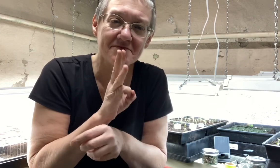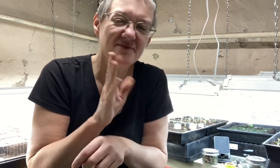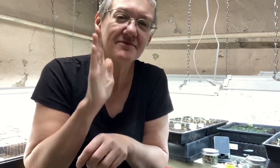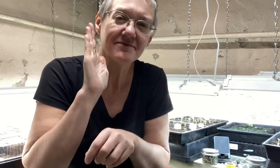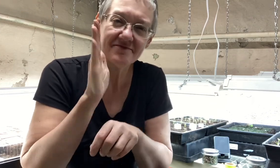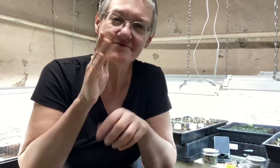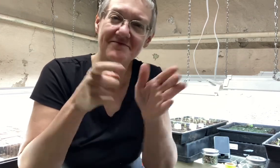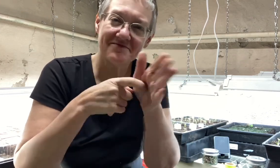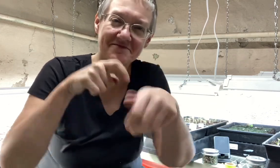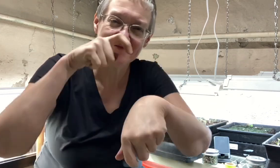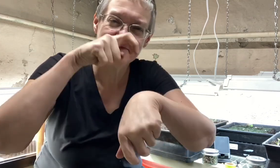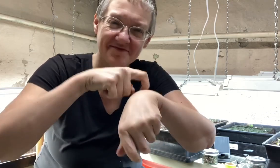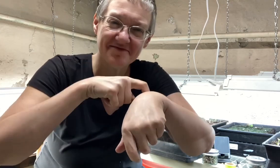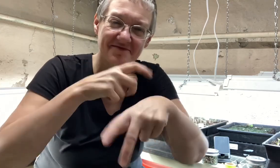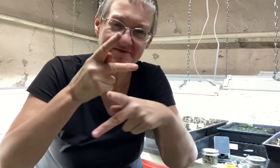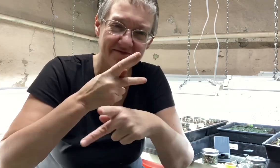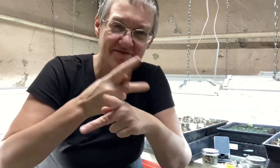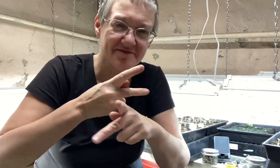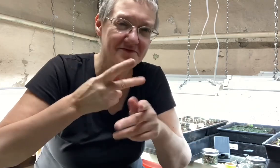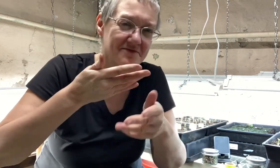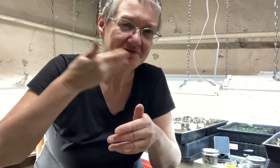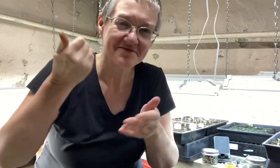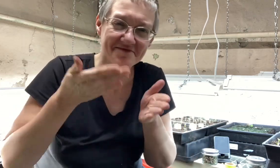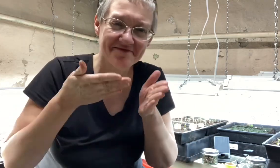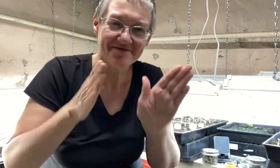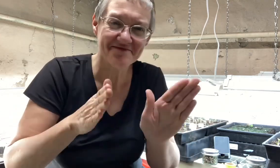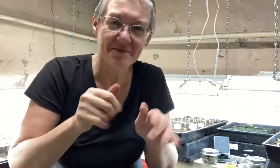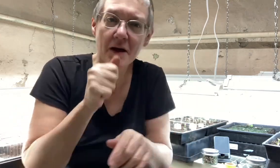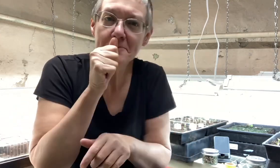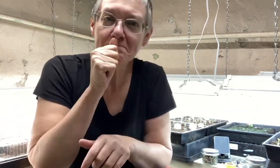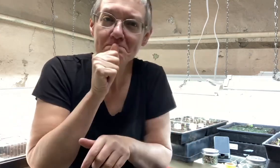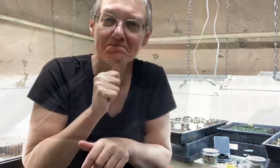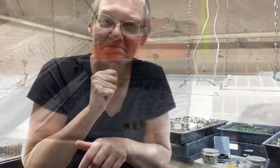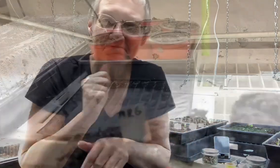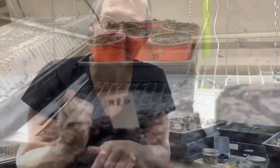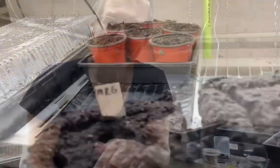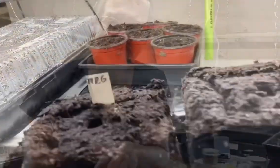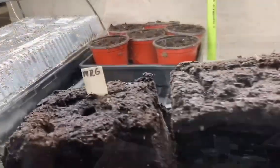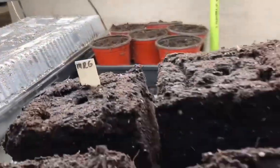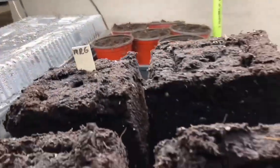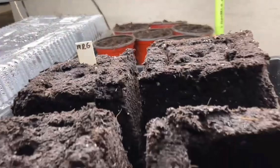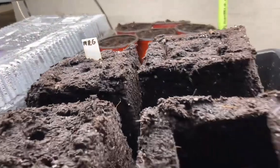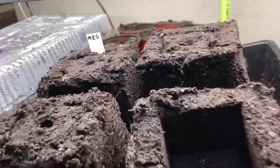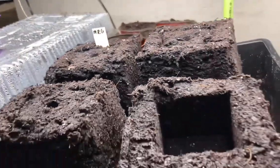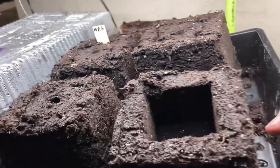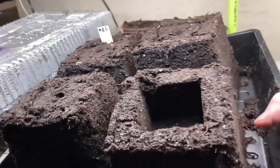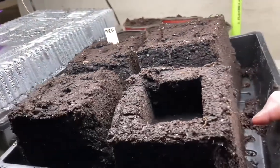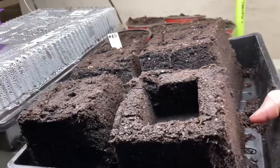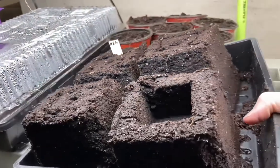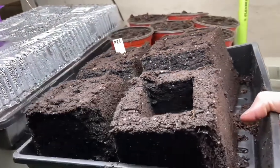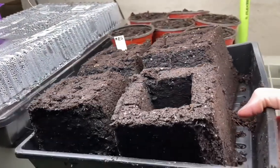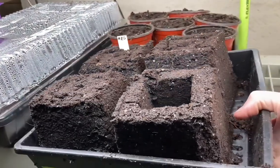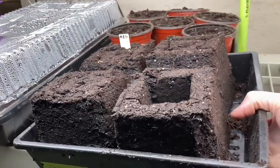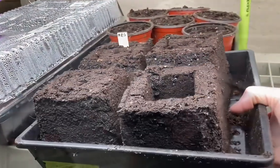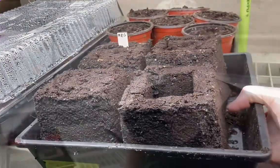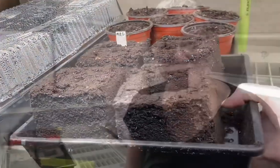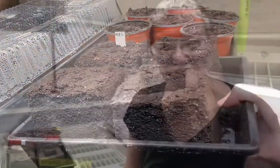you need to add some more water. It's going to take you time to figure out the best way to make these large soil blocks.